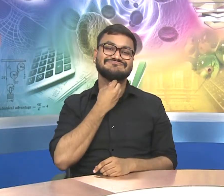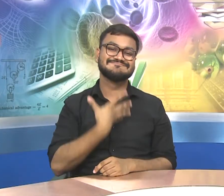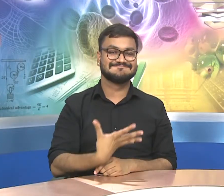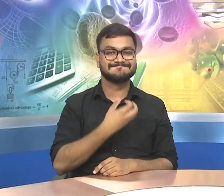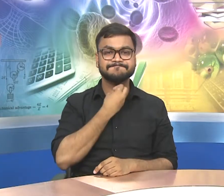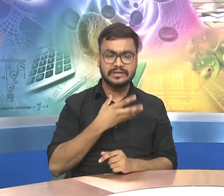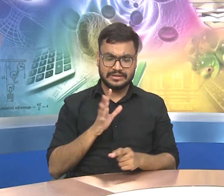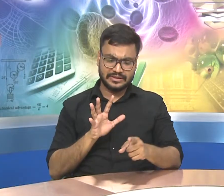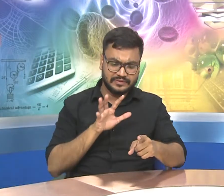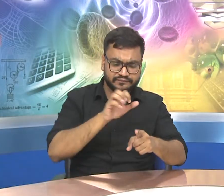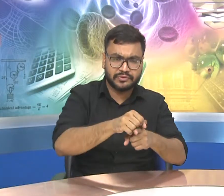etc.